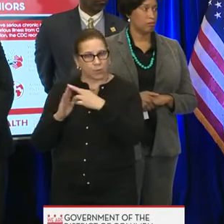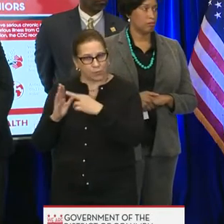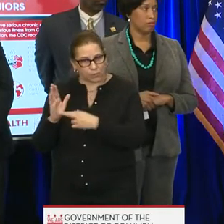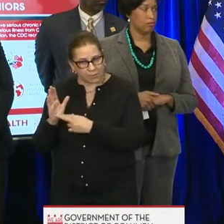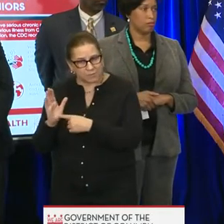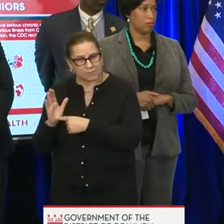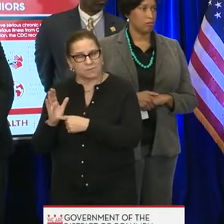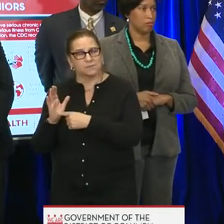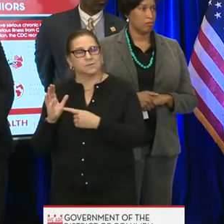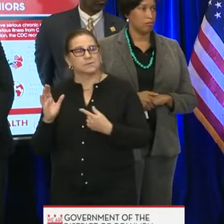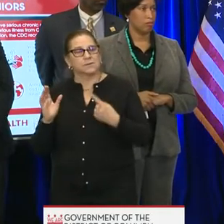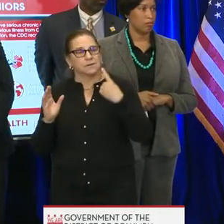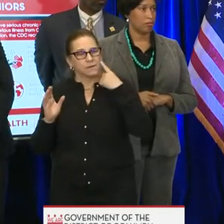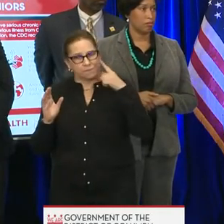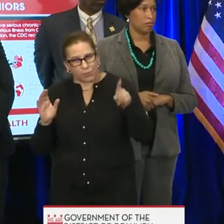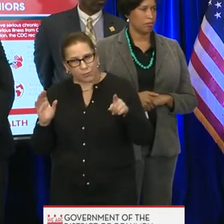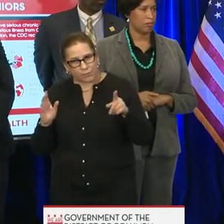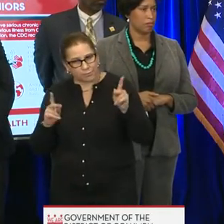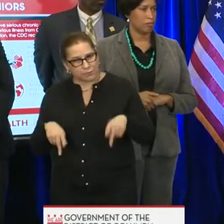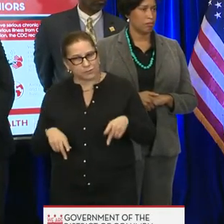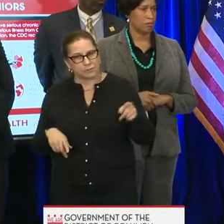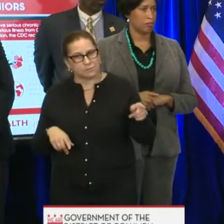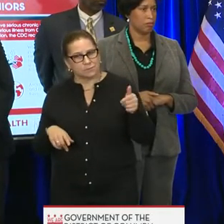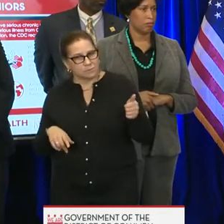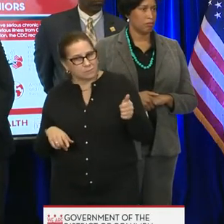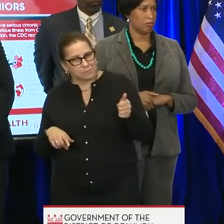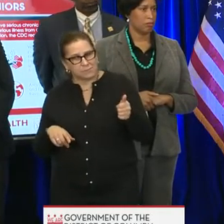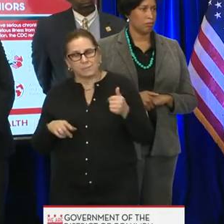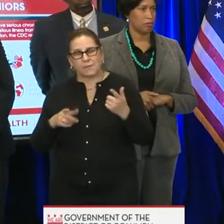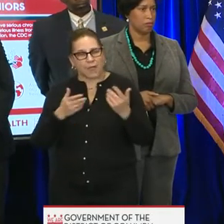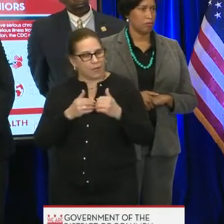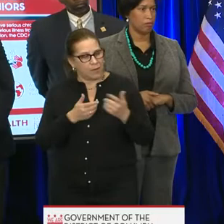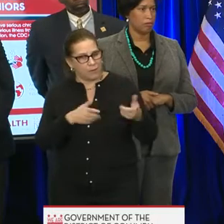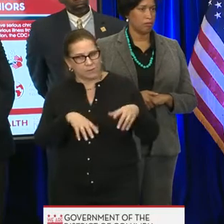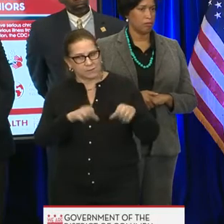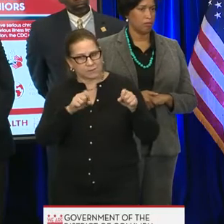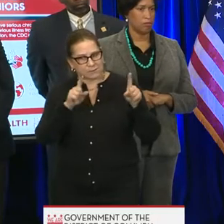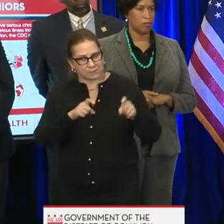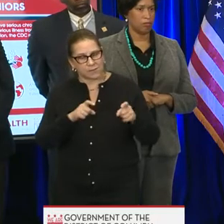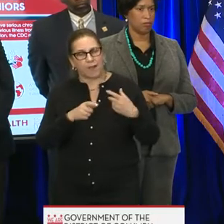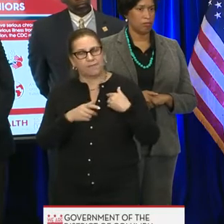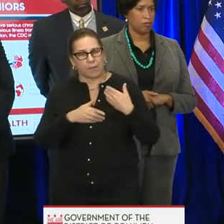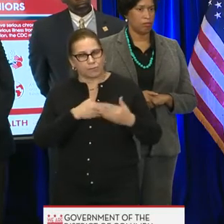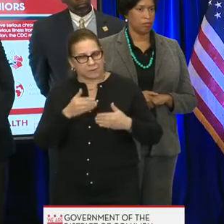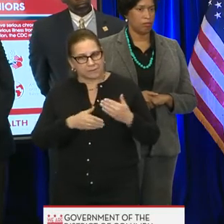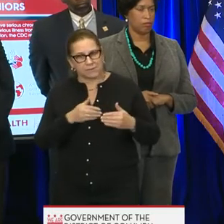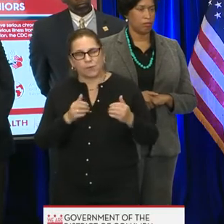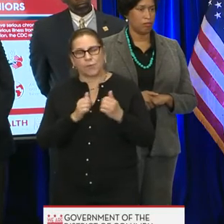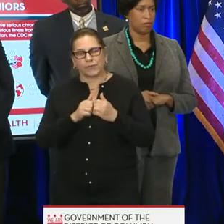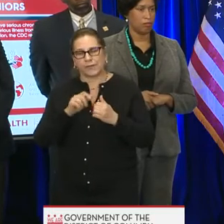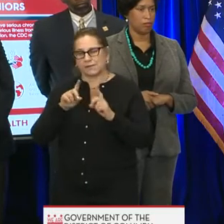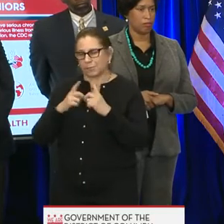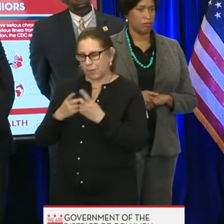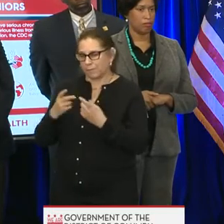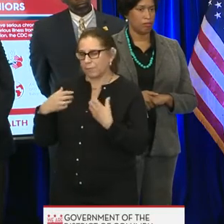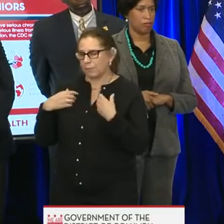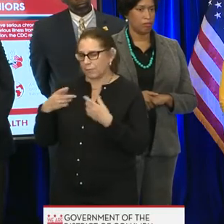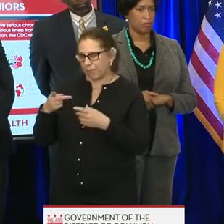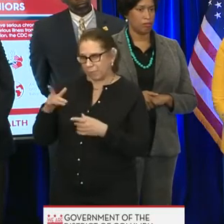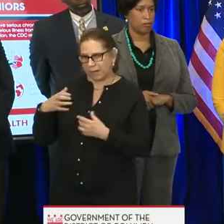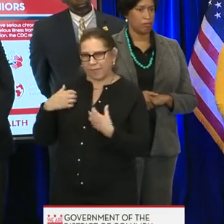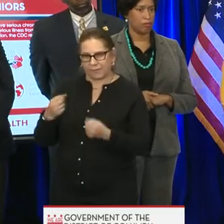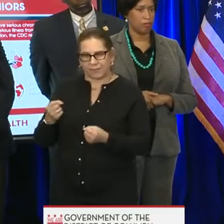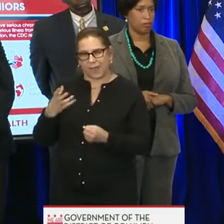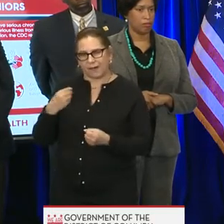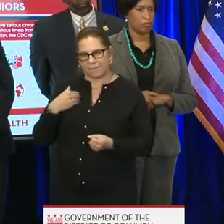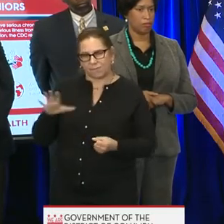who intends to have their testing processed through the public health laboratory. But does that change? We are not revisiting them at this time. At